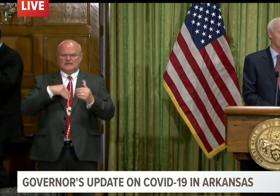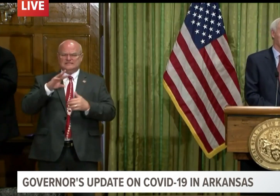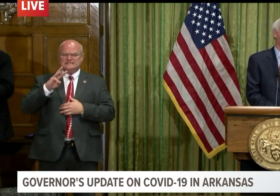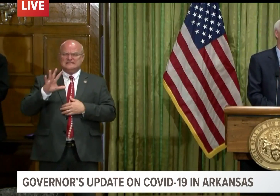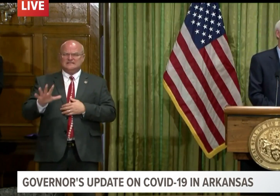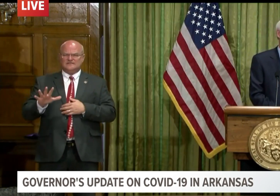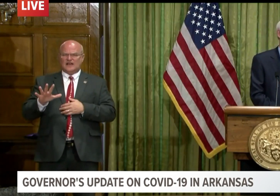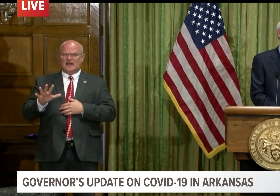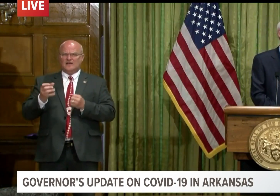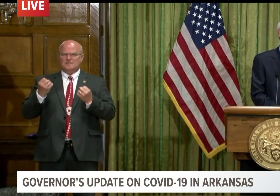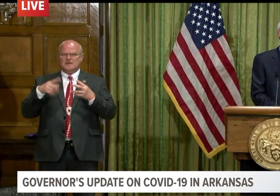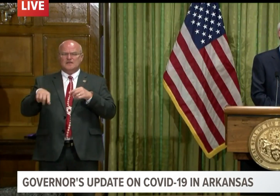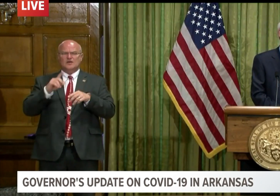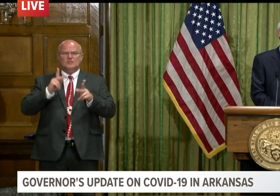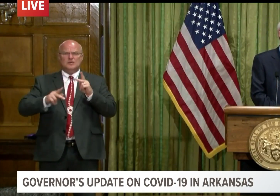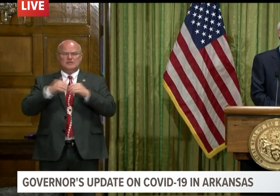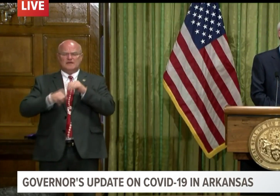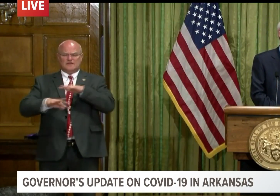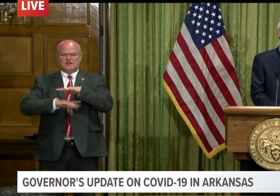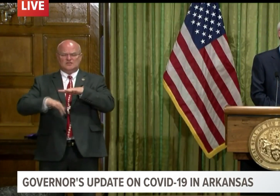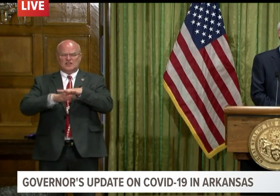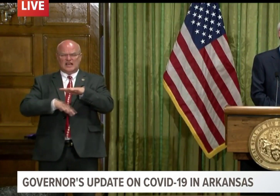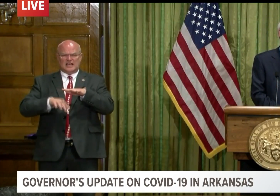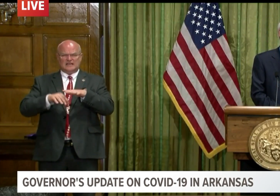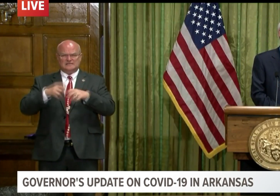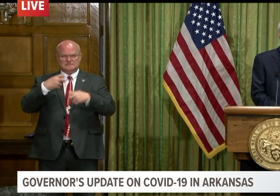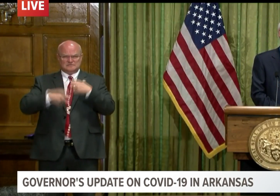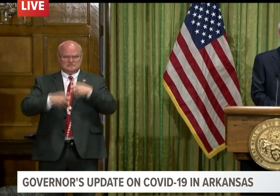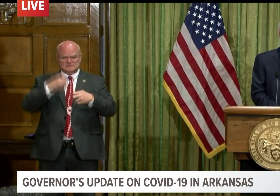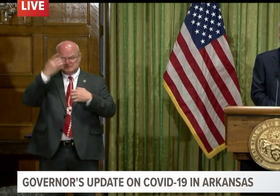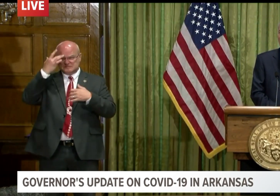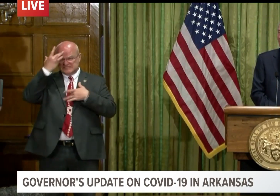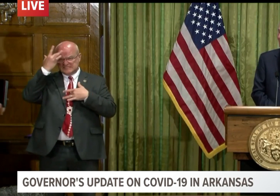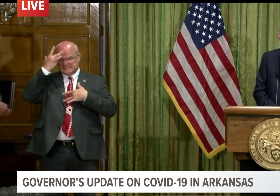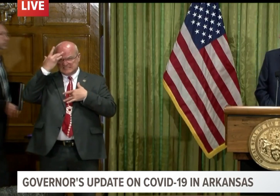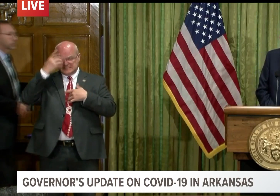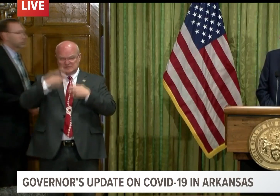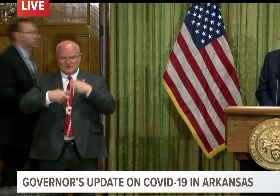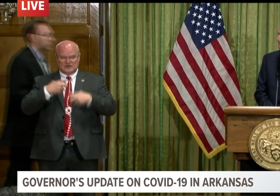or the majority of those people have underlying conditions?